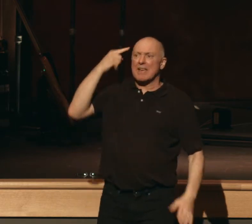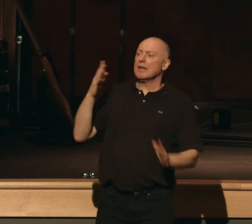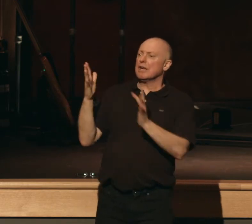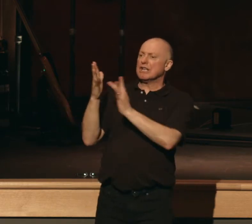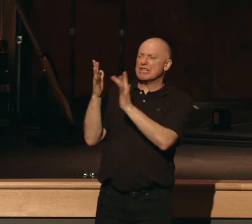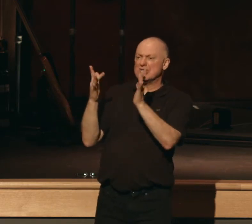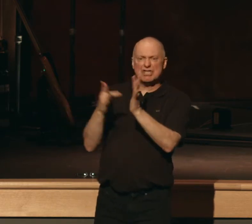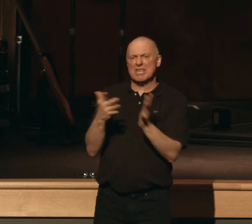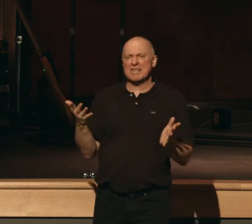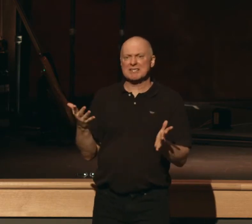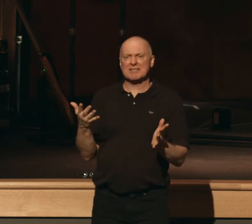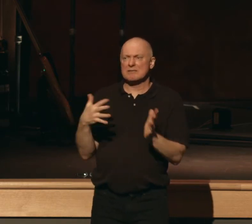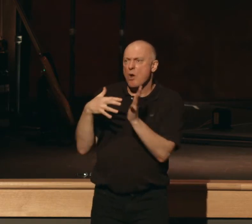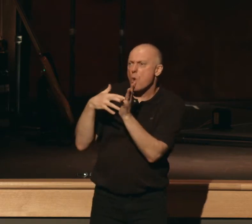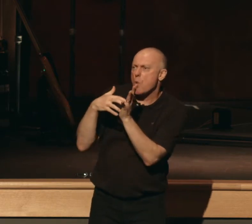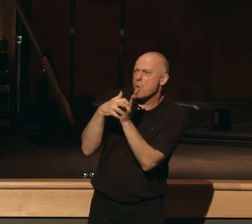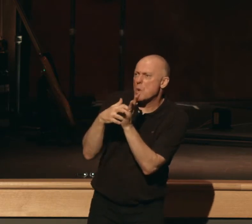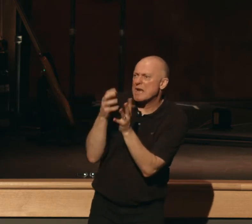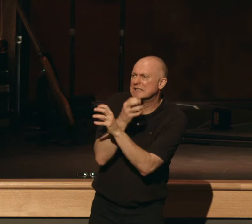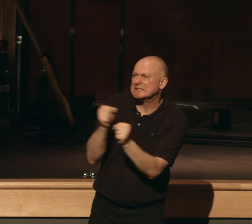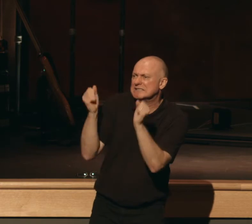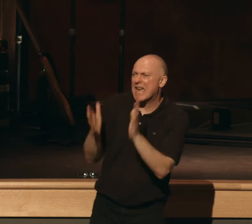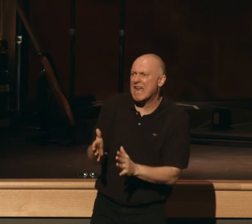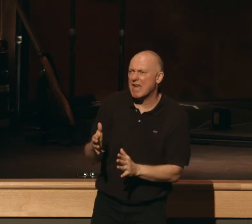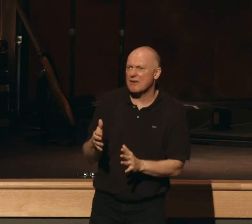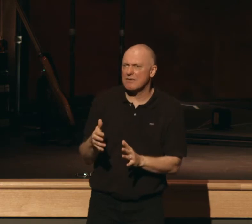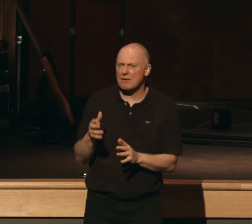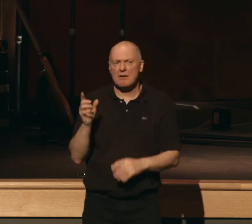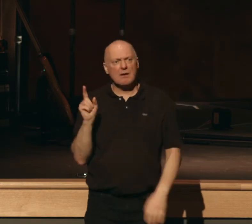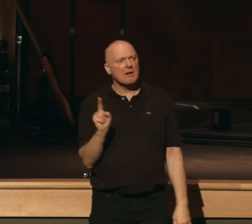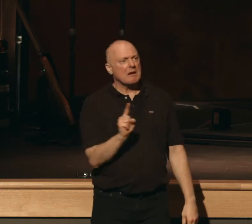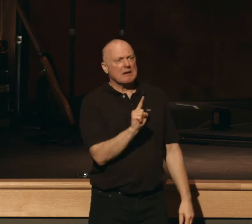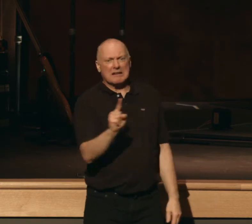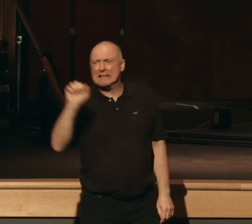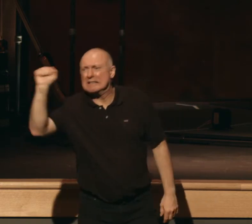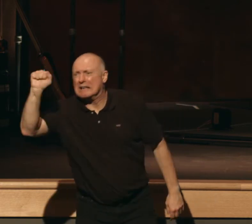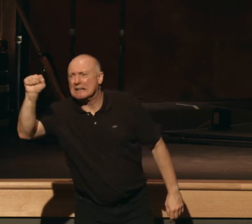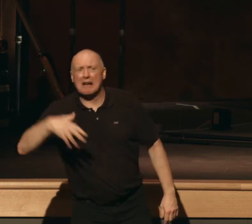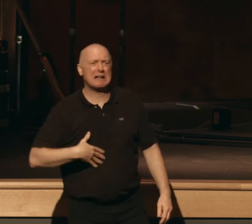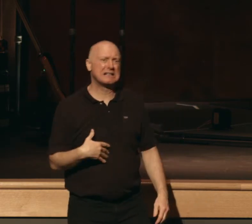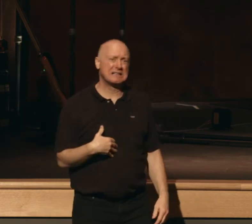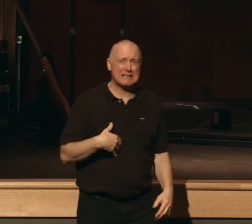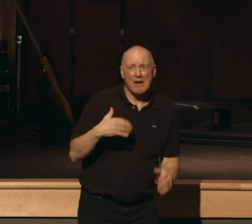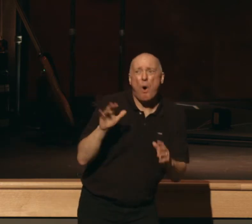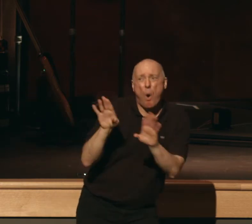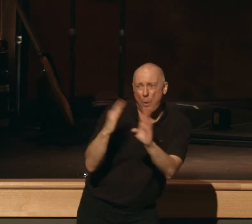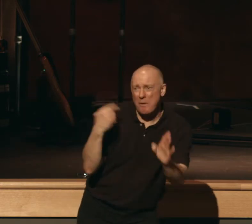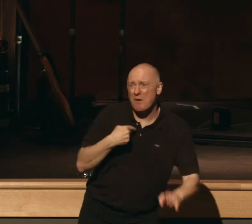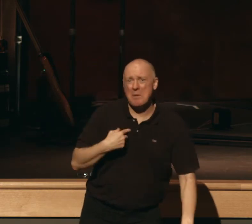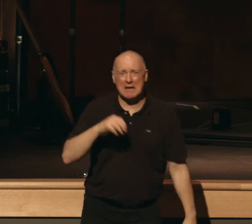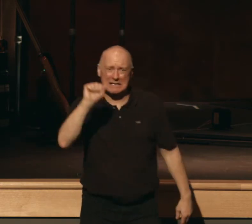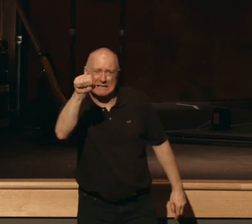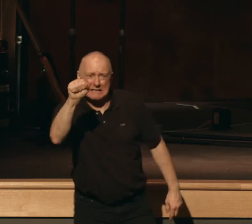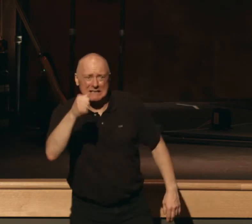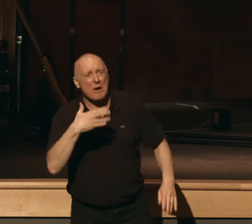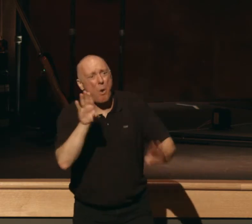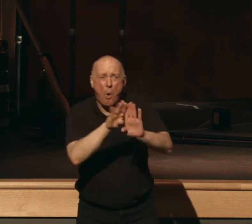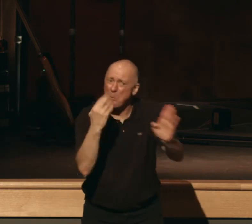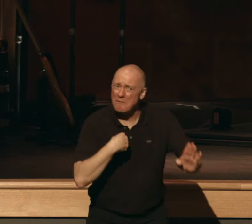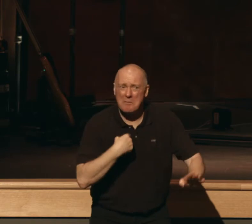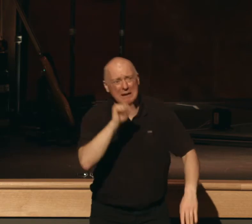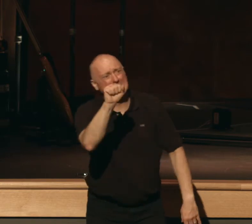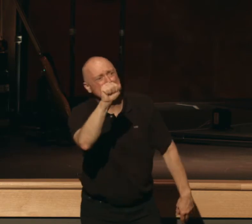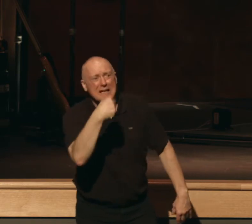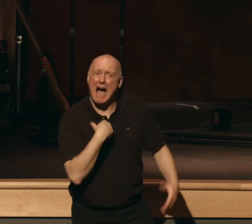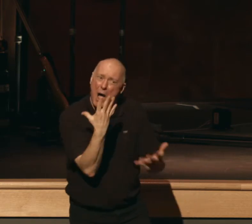Jesus being this sort of weak savior who's kind of wandering around knocking on doors, hoping that someone's gonna open the door and let him in so he can